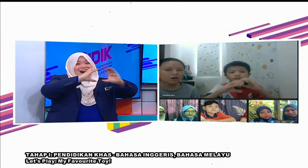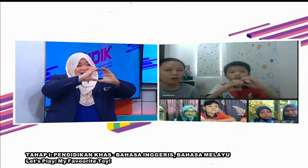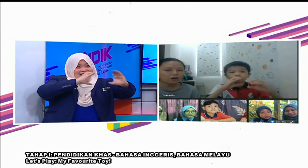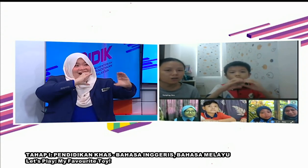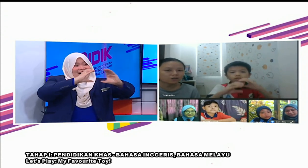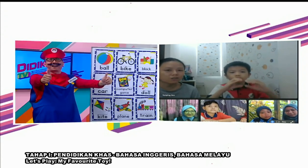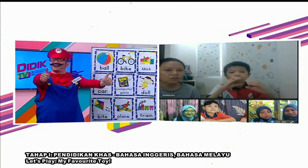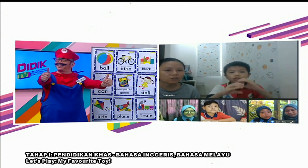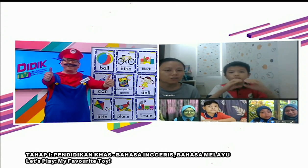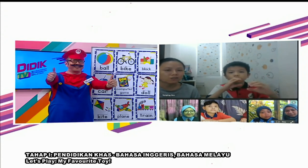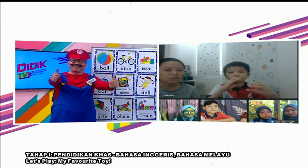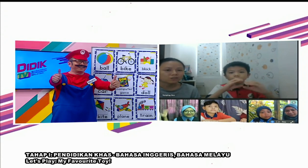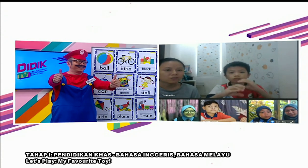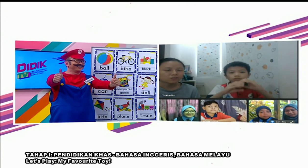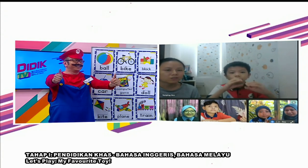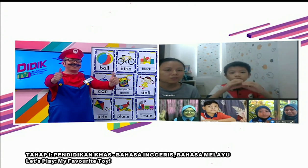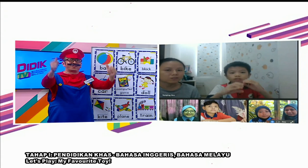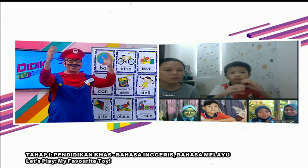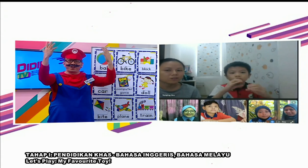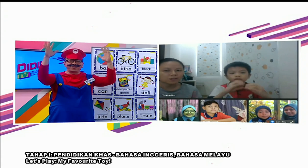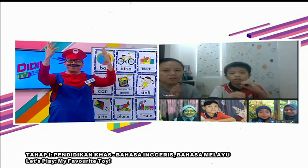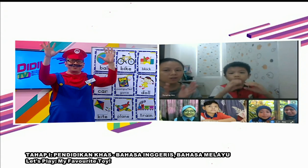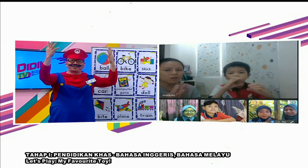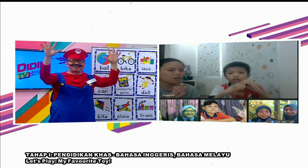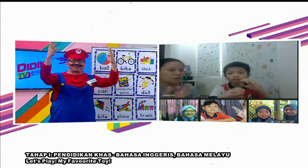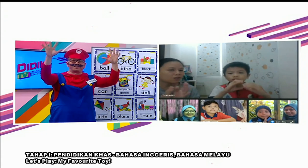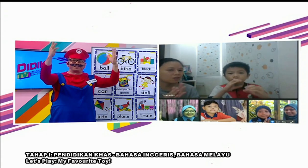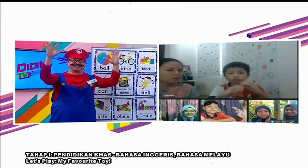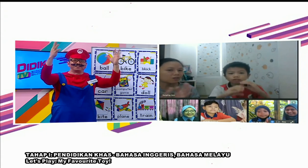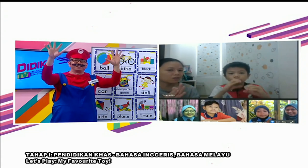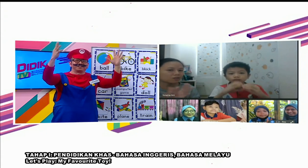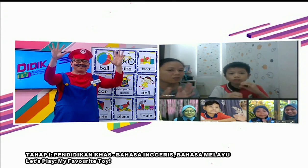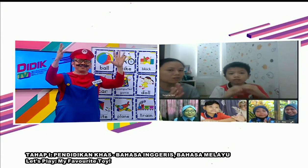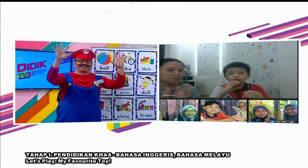Car. Yes. Well Very done. Good. Yeah.